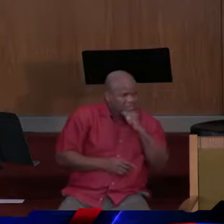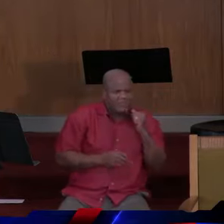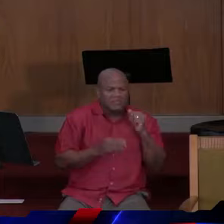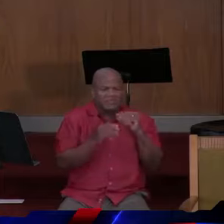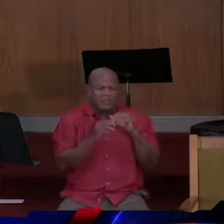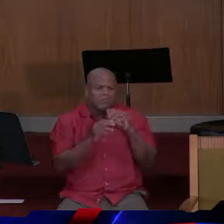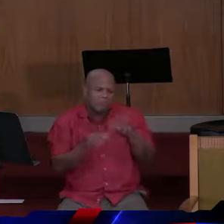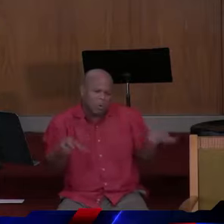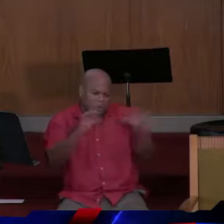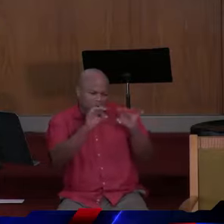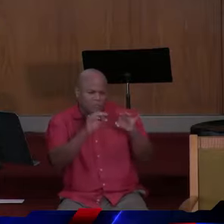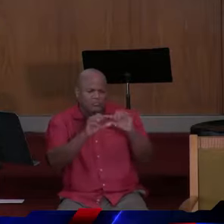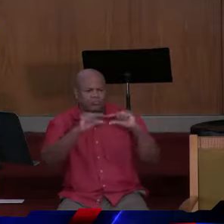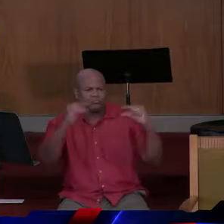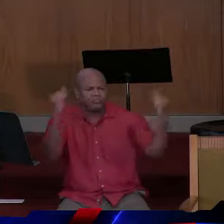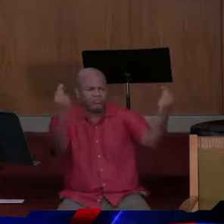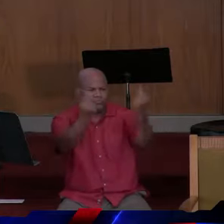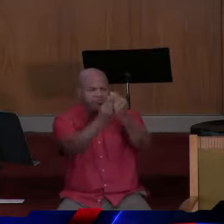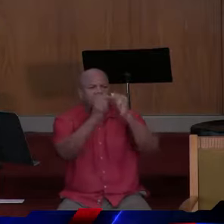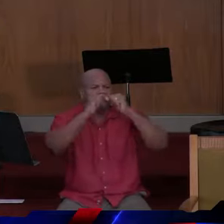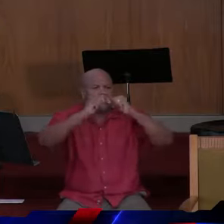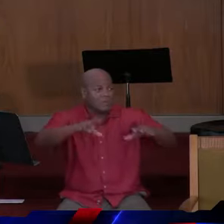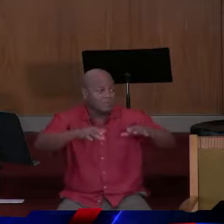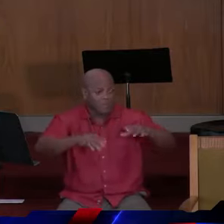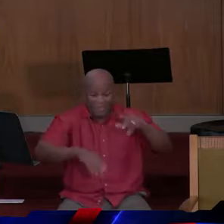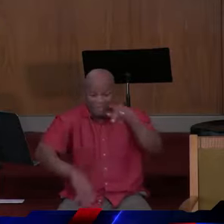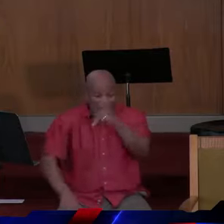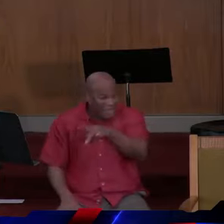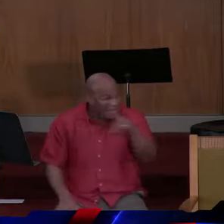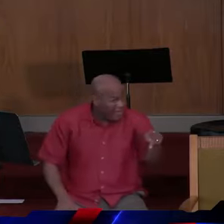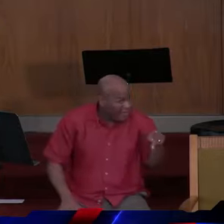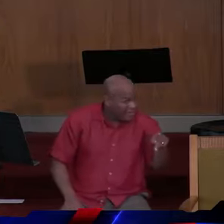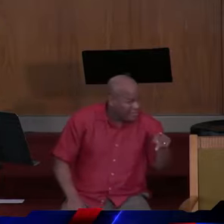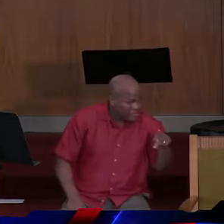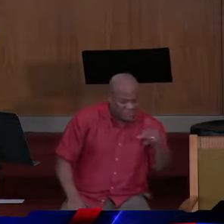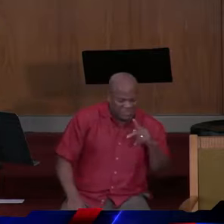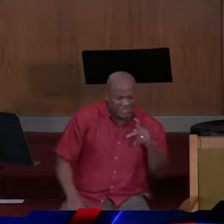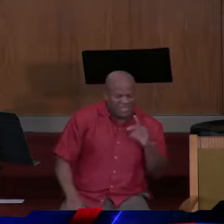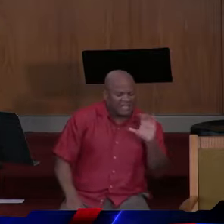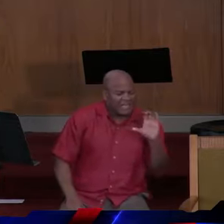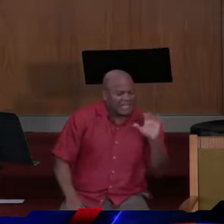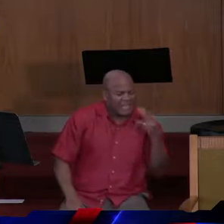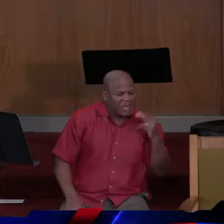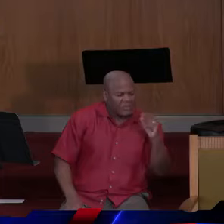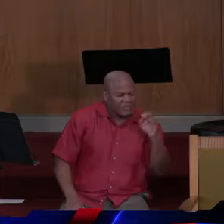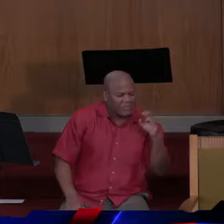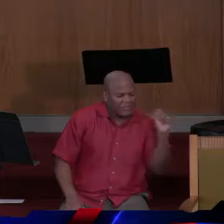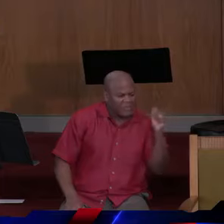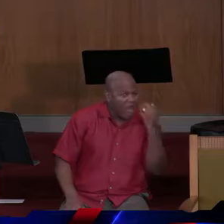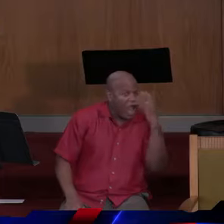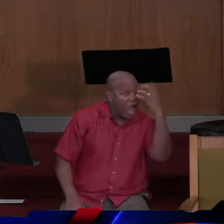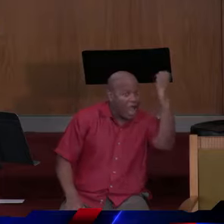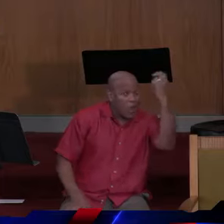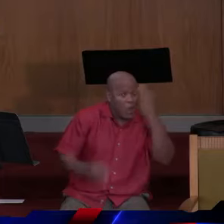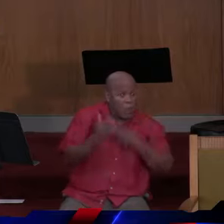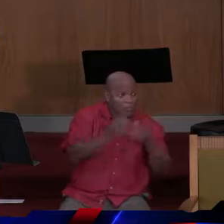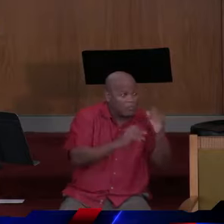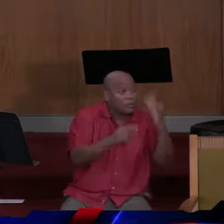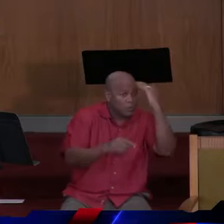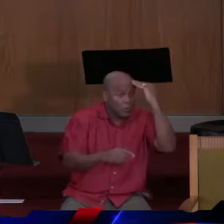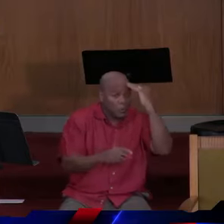blessing. I know as Pentecostals, we're charismatic and we shout over the Holy Ghost. But you do know that